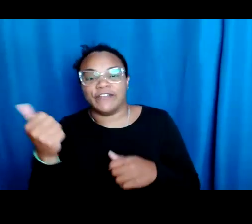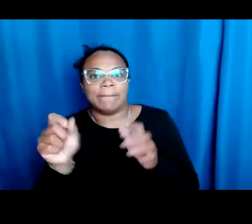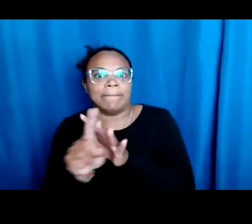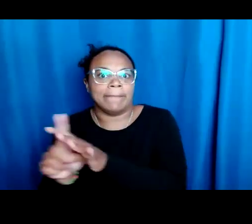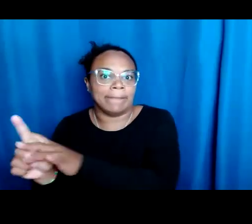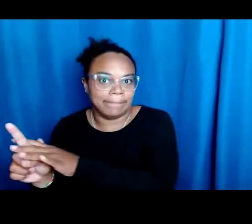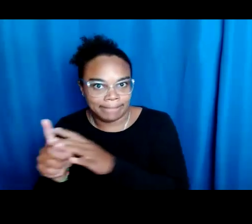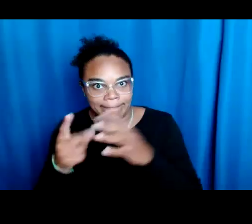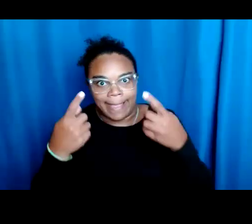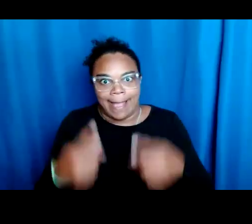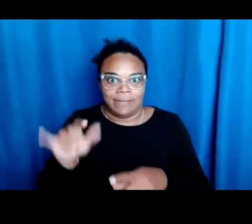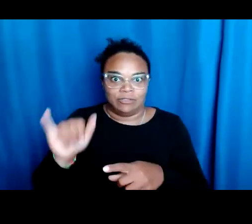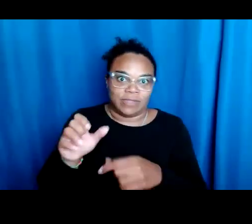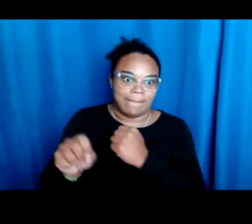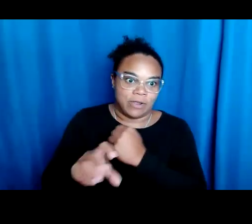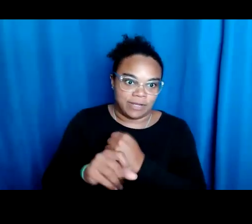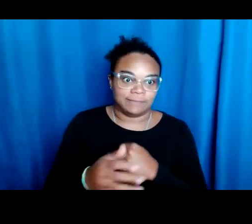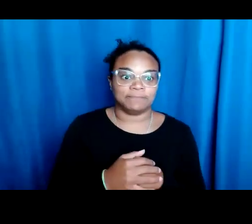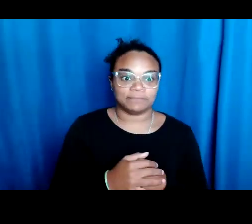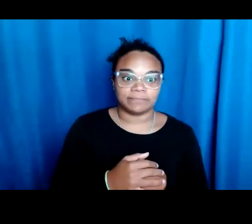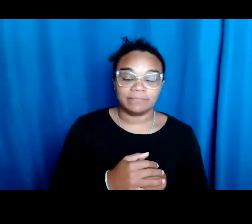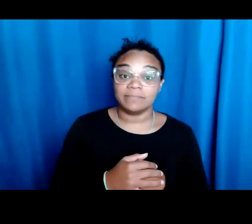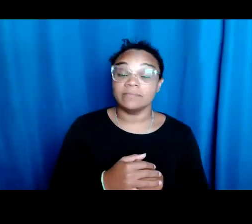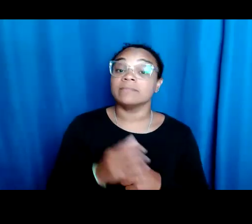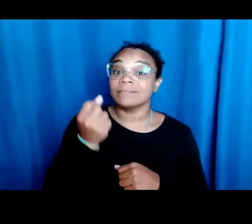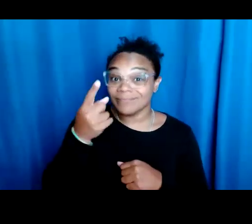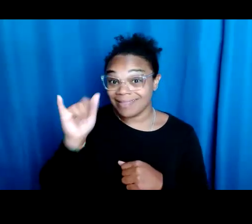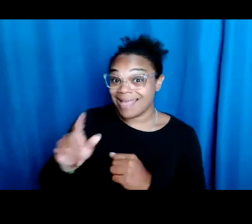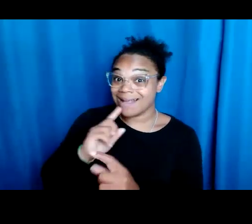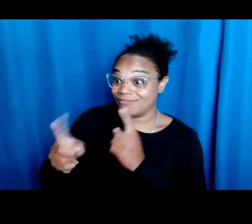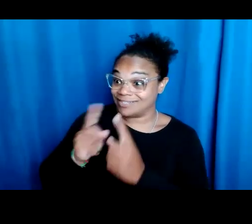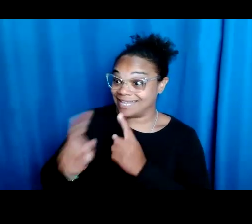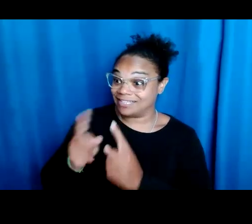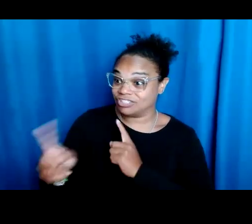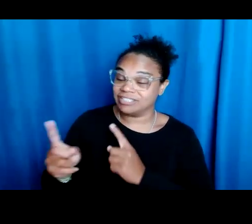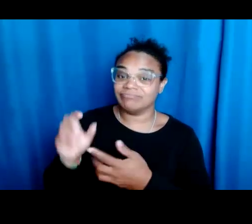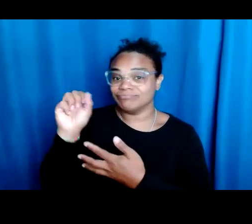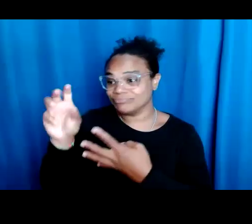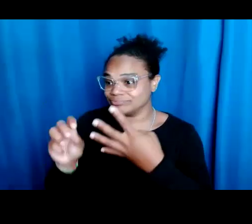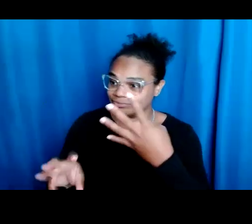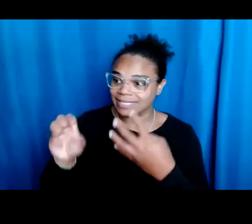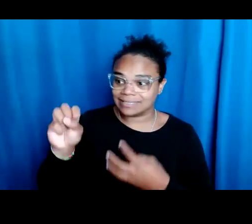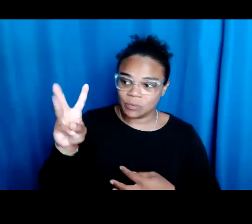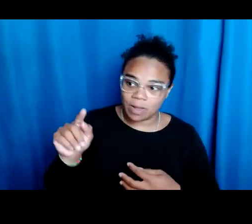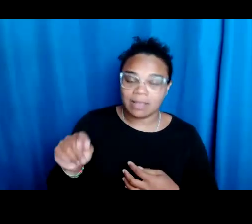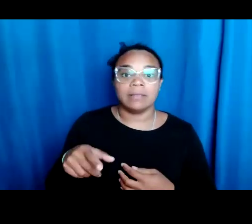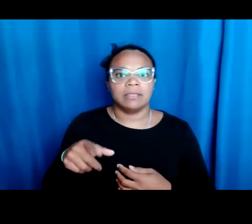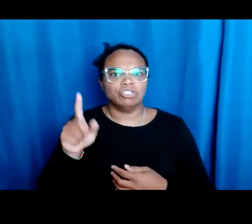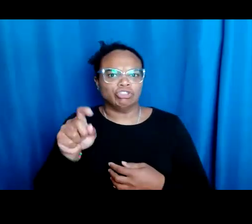this should be a sobering conversation that hopefully at the end of it, you'll be able